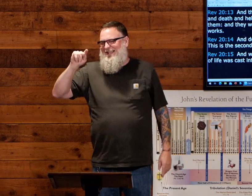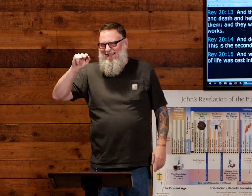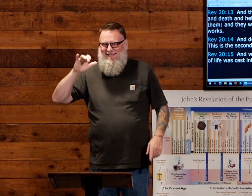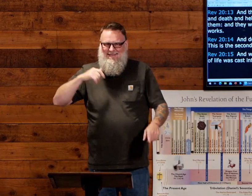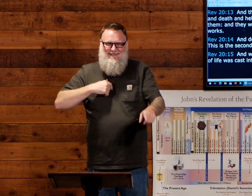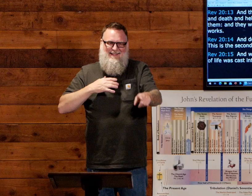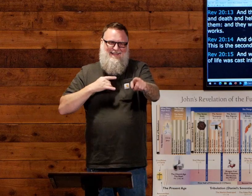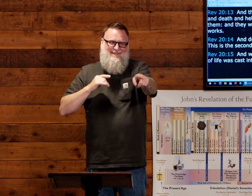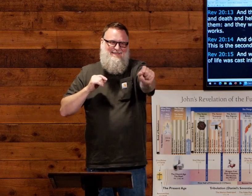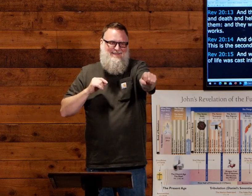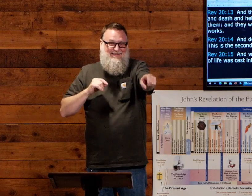This is Titanic.